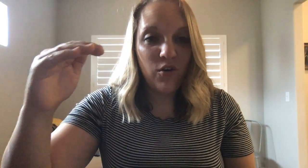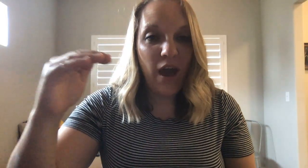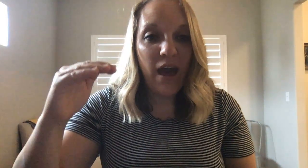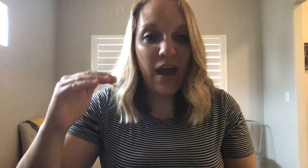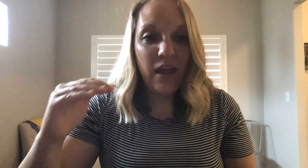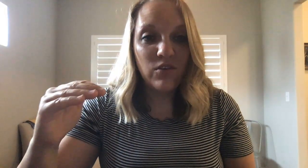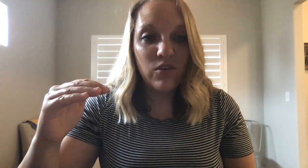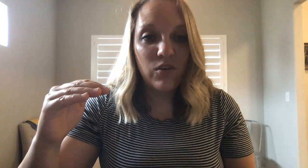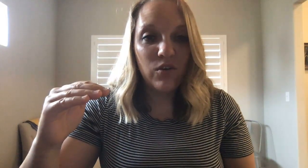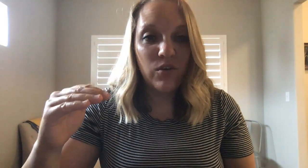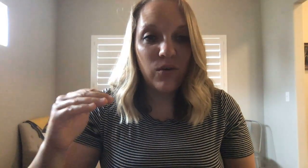Mother, I do.